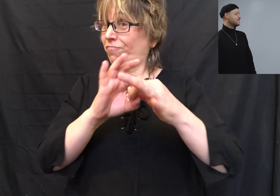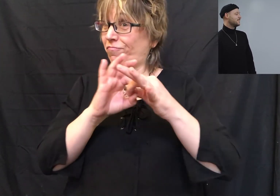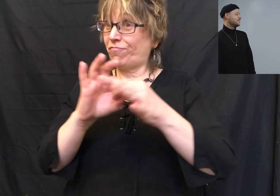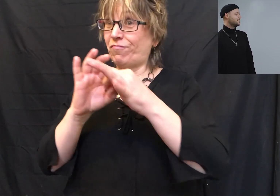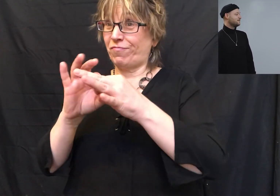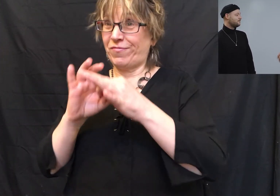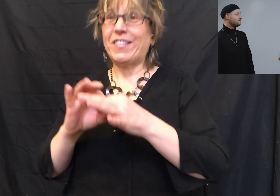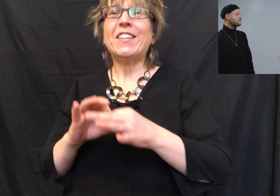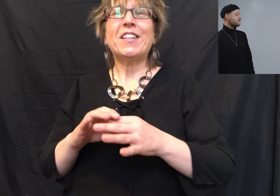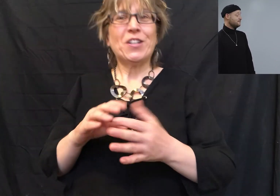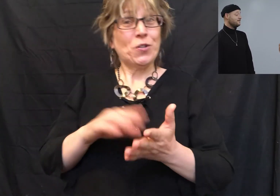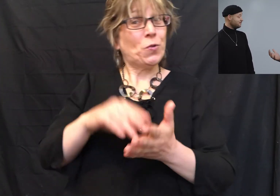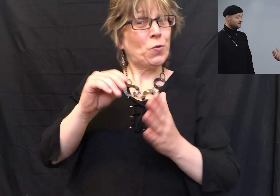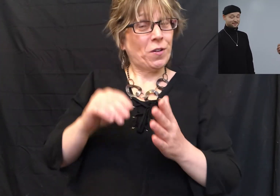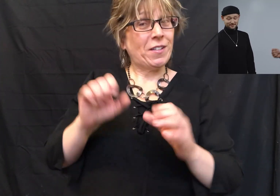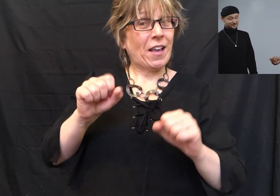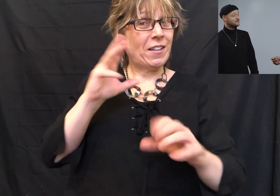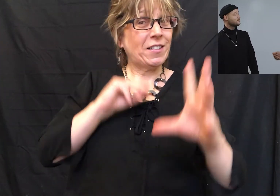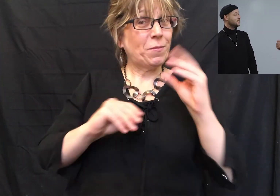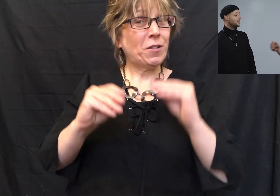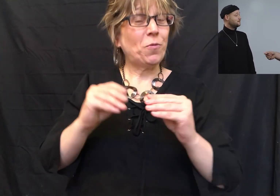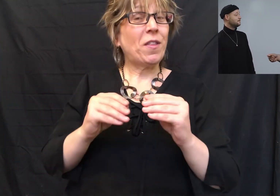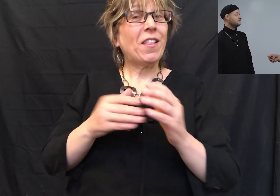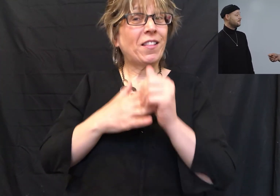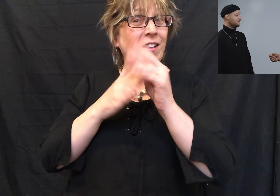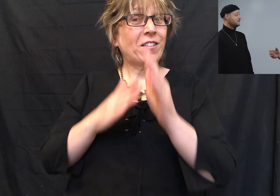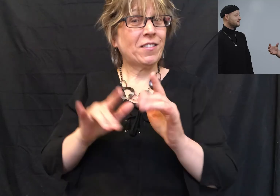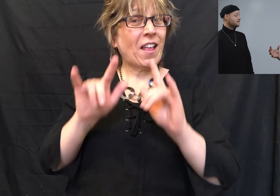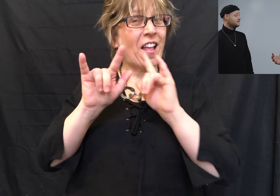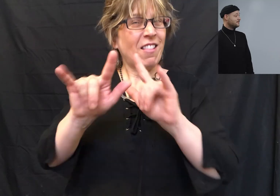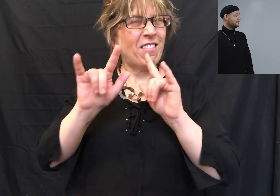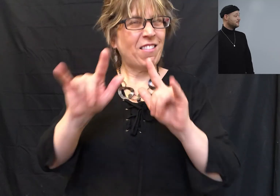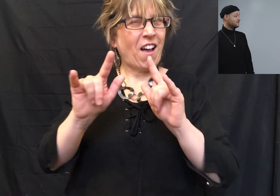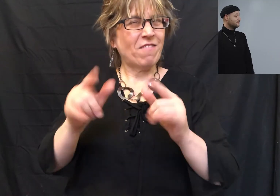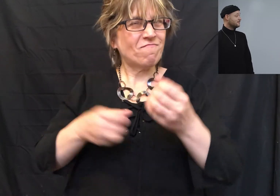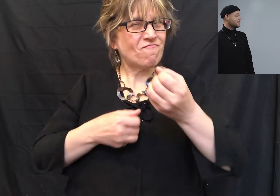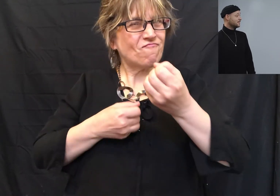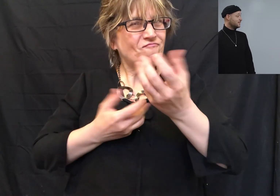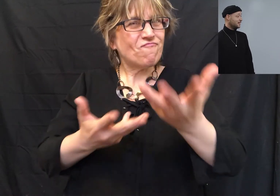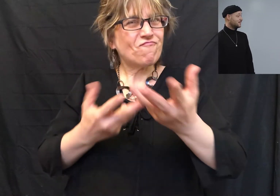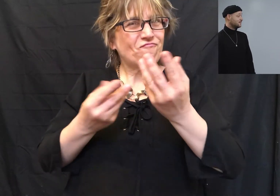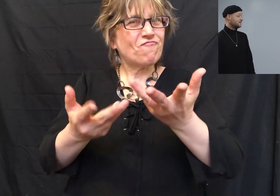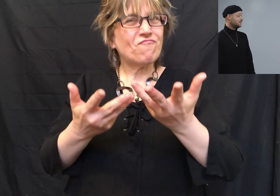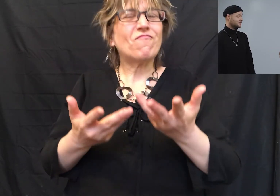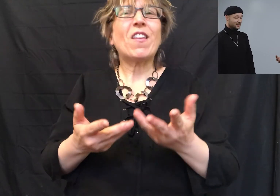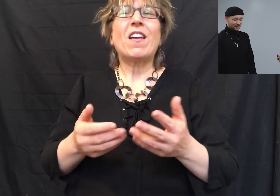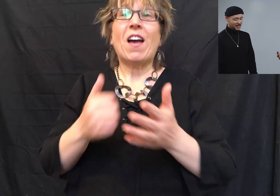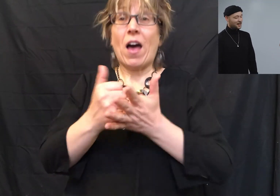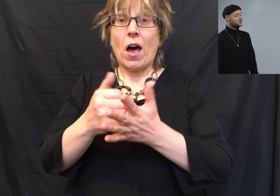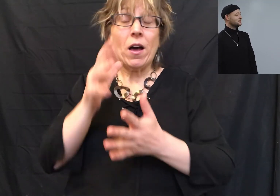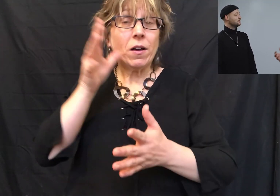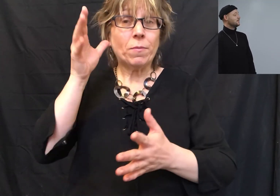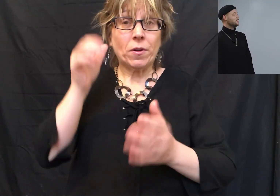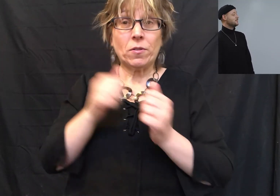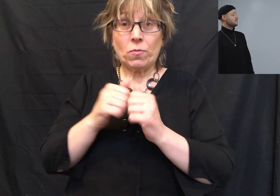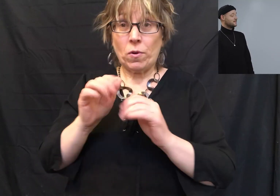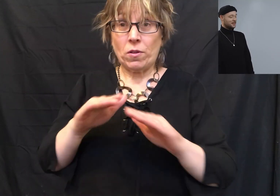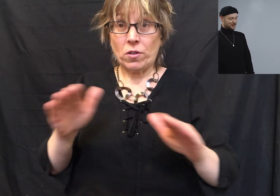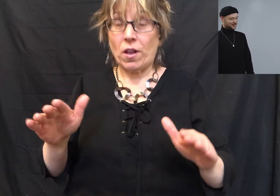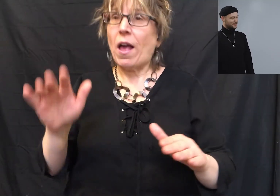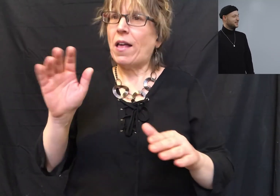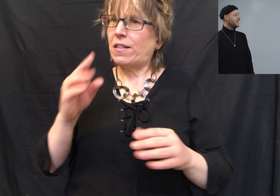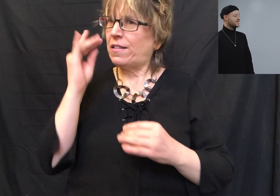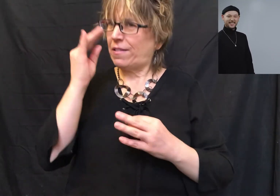that students can have with leaders who love them and are Yeah. pouring into their lives, coming alongside parents to help parents raise their kids. Absolutely. That's what it's all